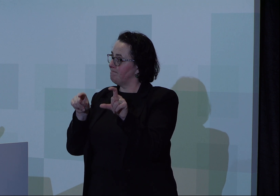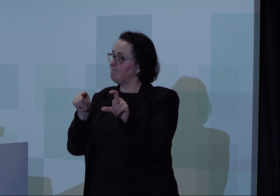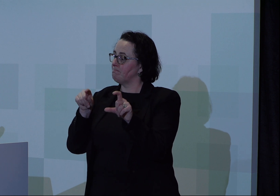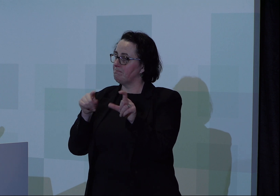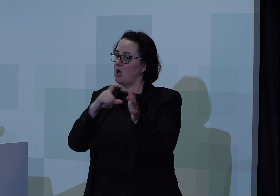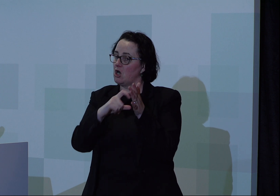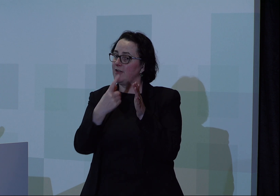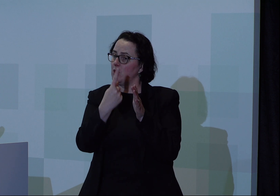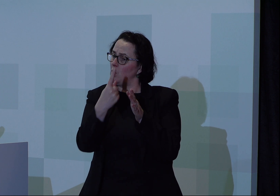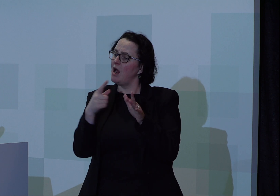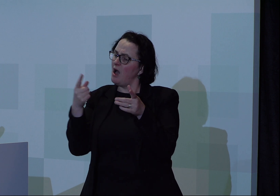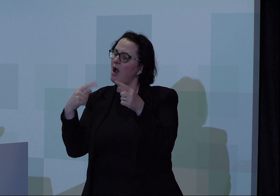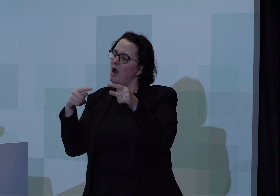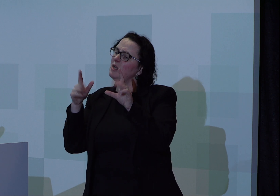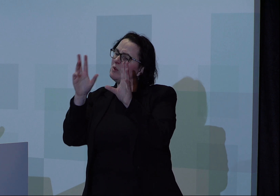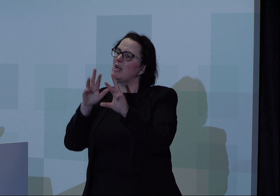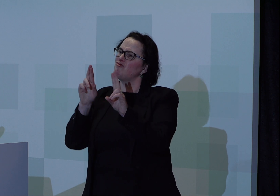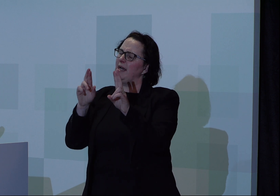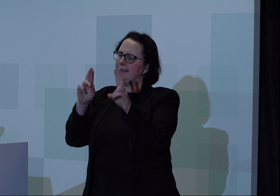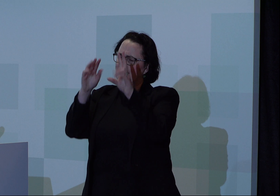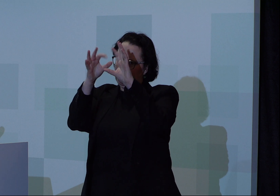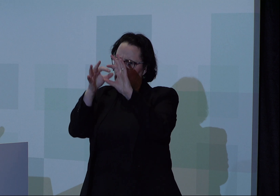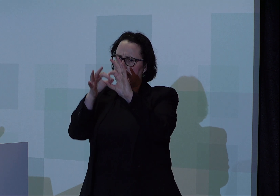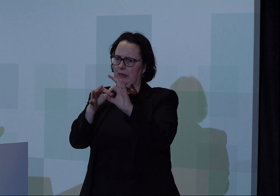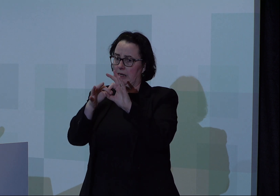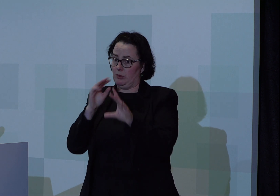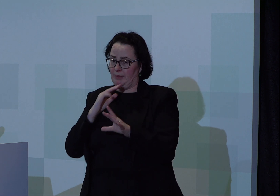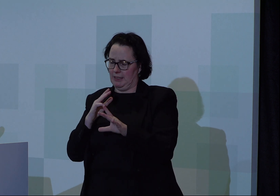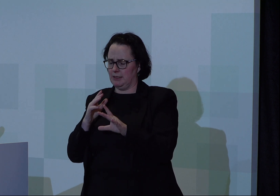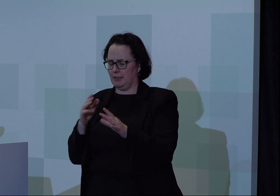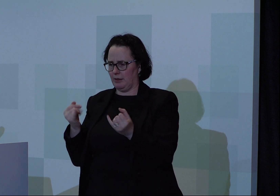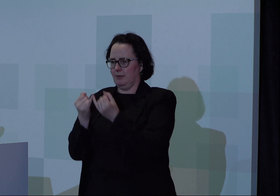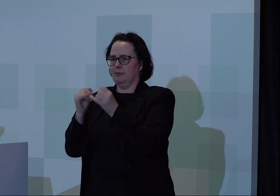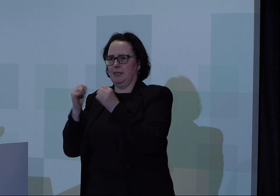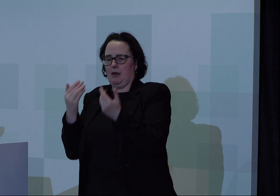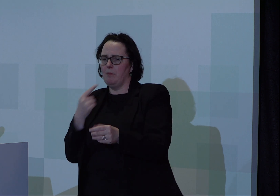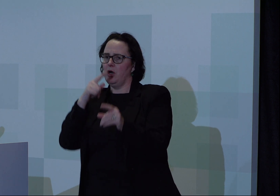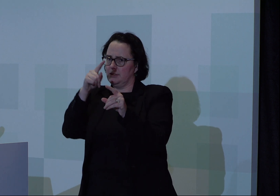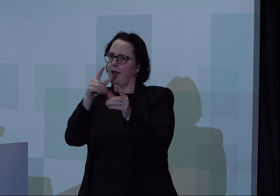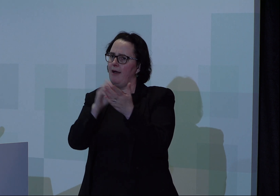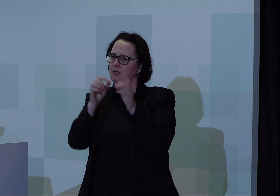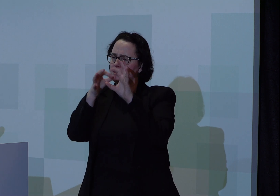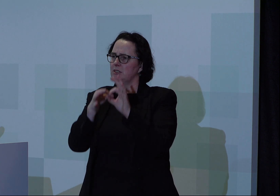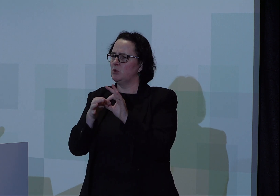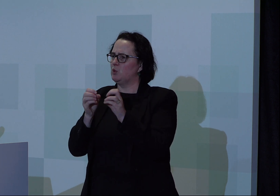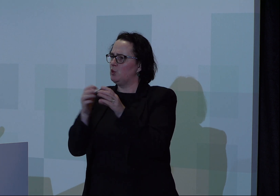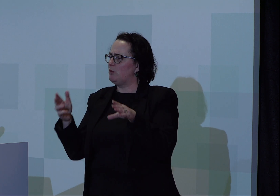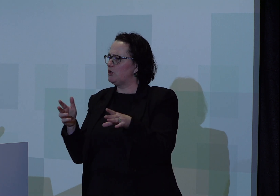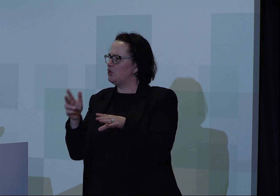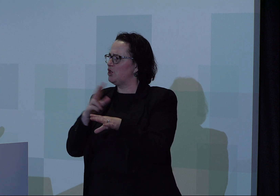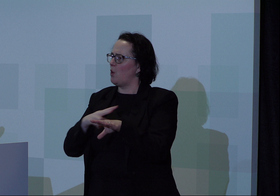Article 41. In fact, it chimes with the overall ethos of Article 41. It's overstated the extent to